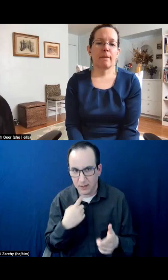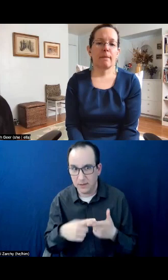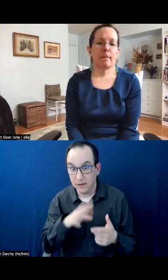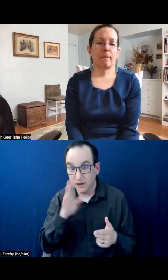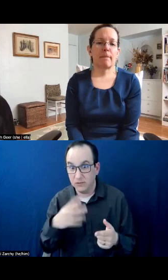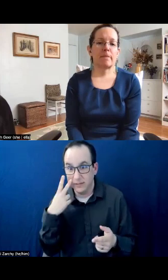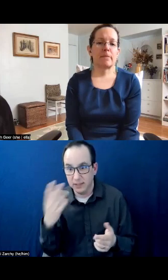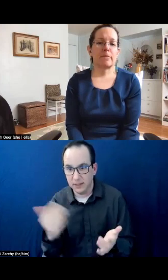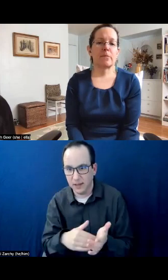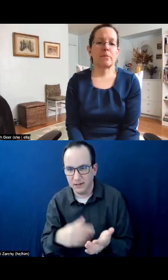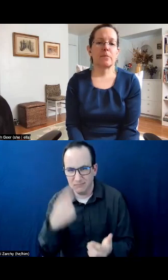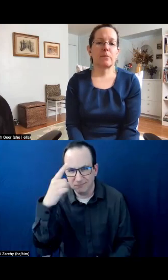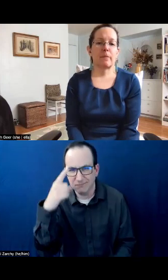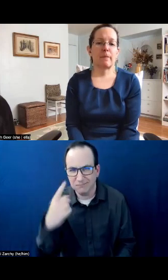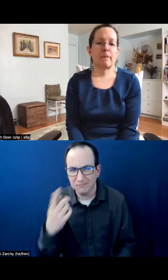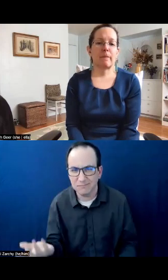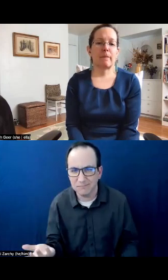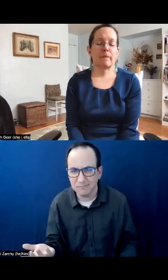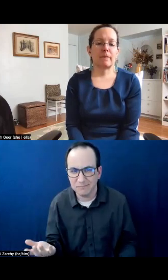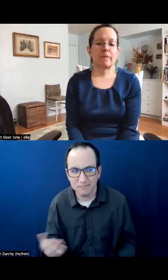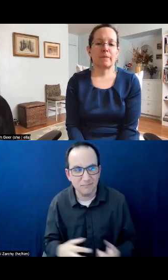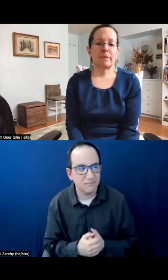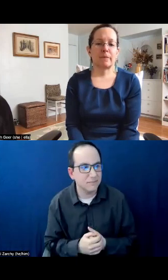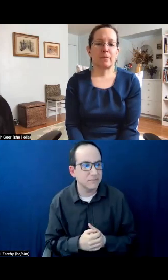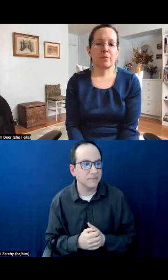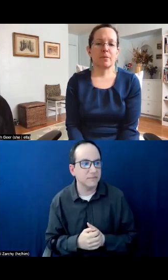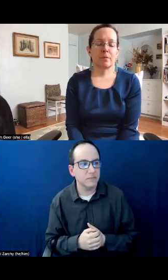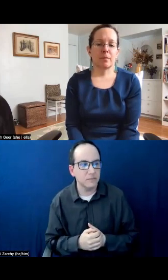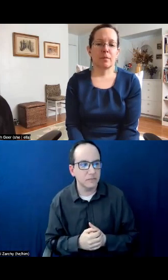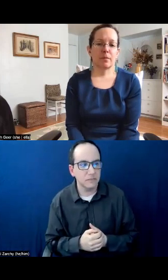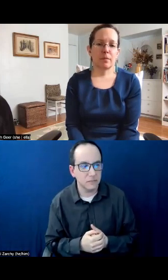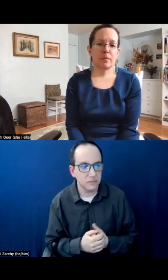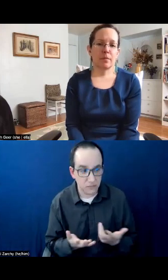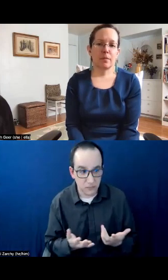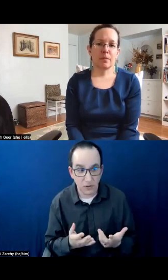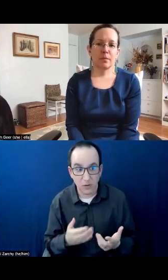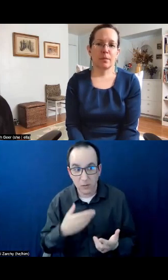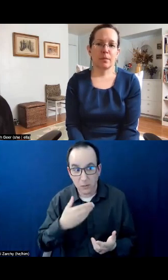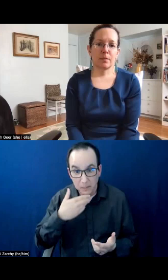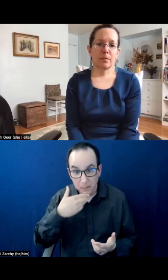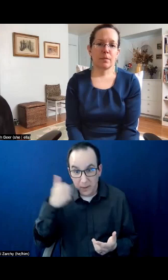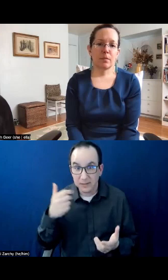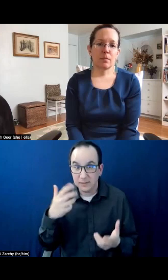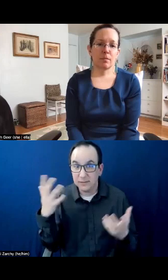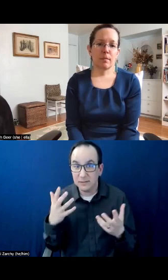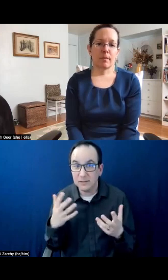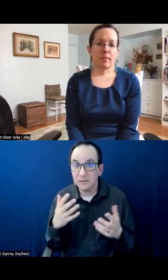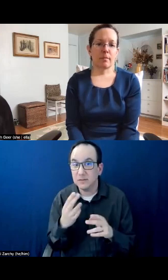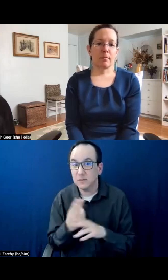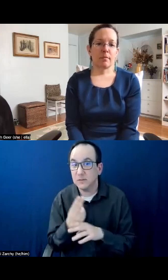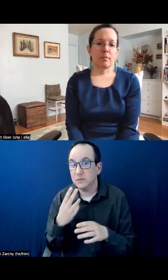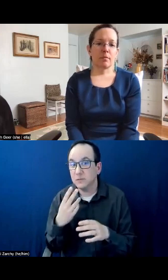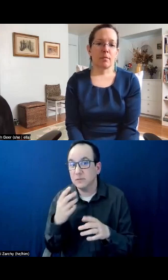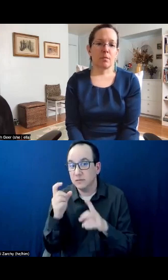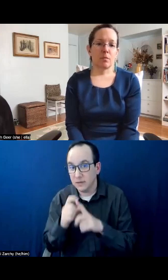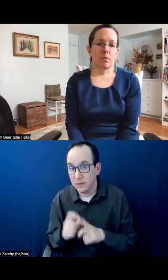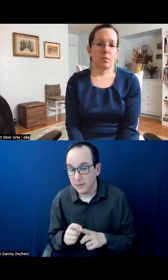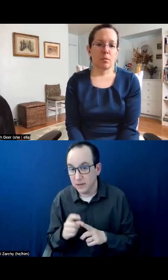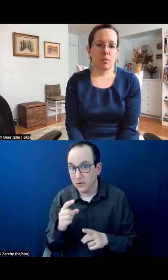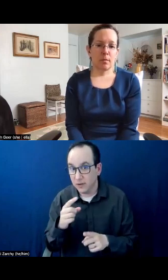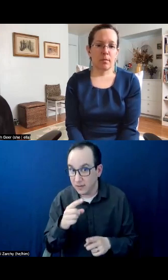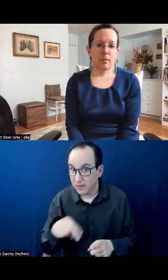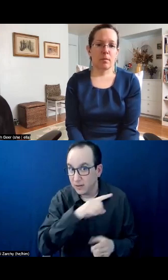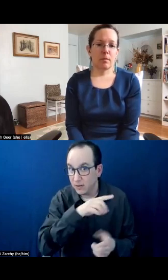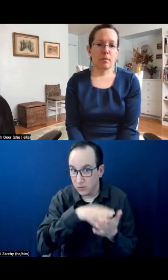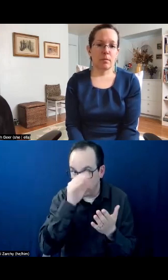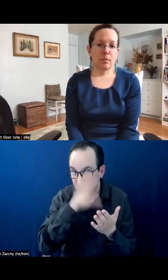because if they're learning vocabulary from me and then it's never seen or used again, then it seems kind of useless. But the best